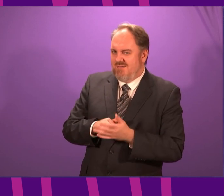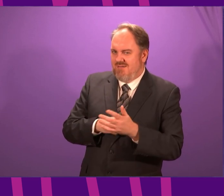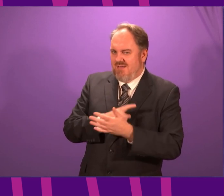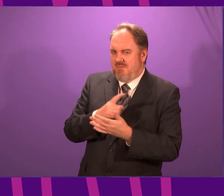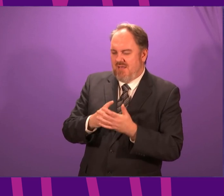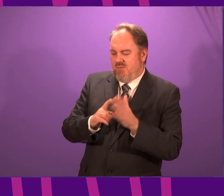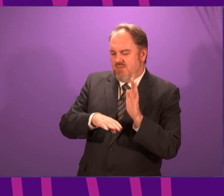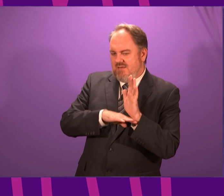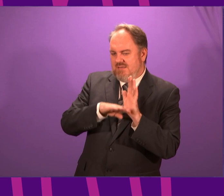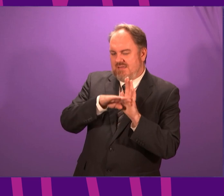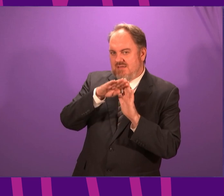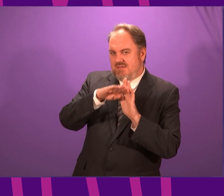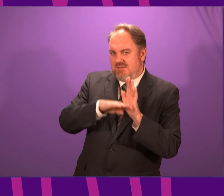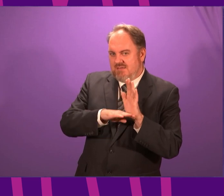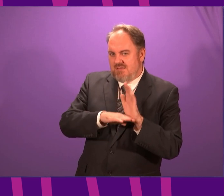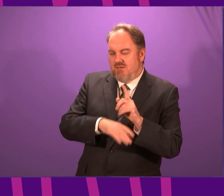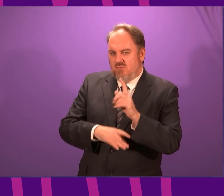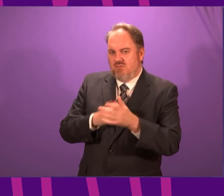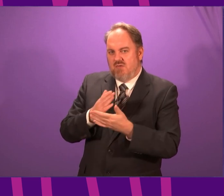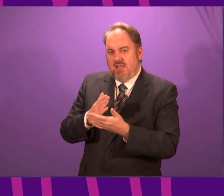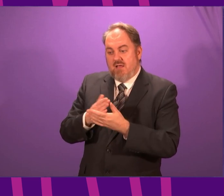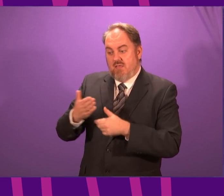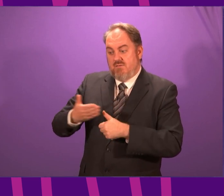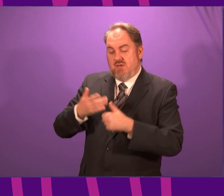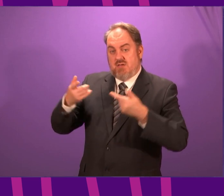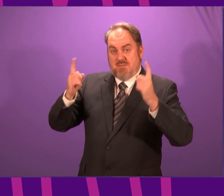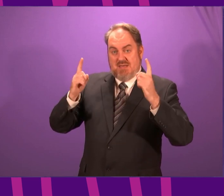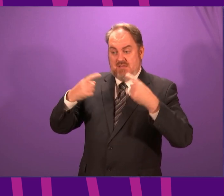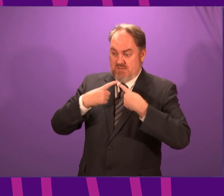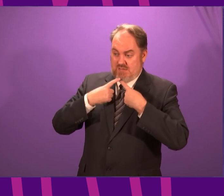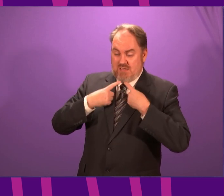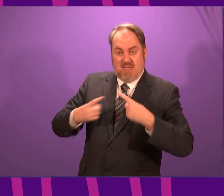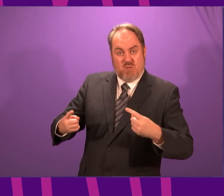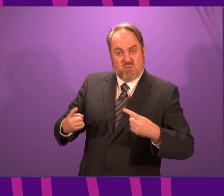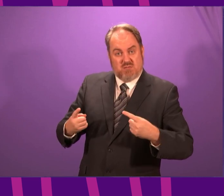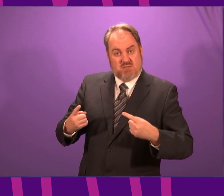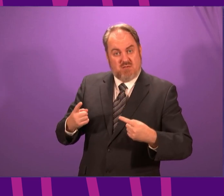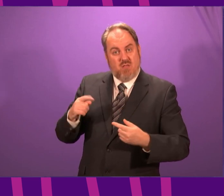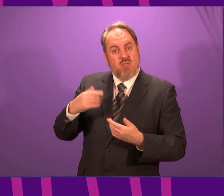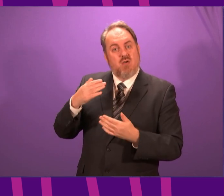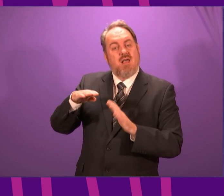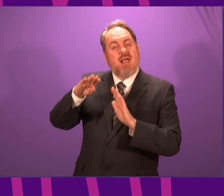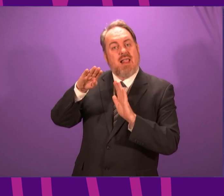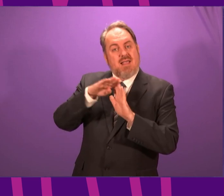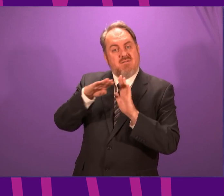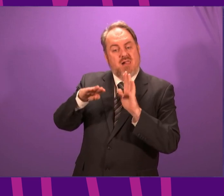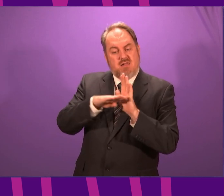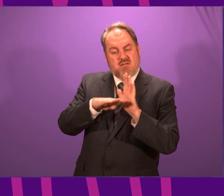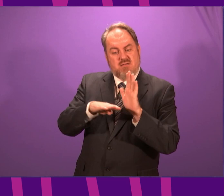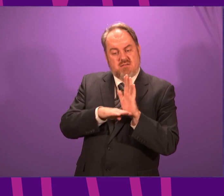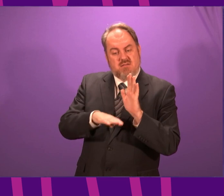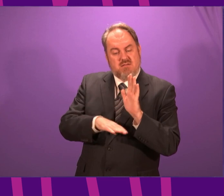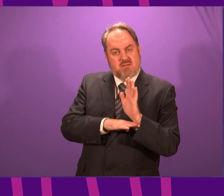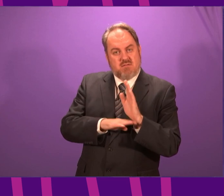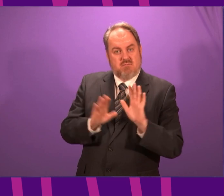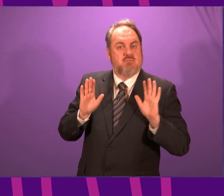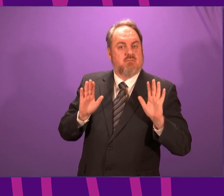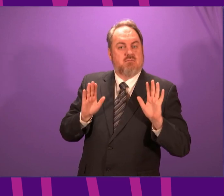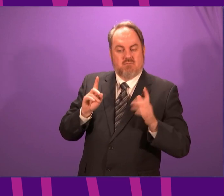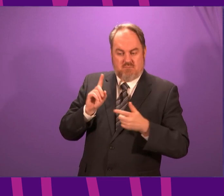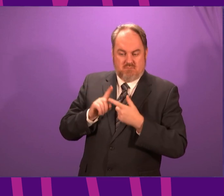to the modifications that the First Minister has made today, that the basis of the levels as set out will be what